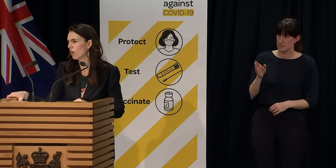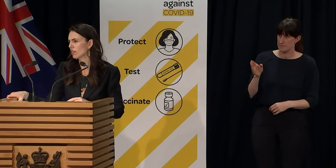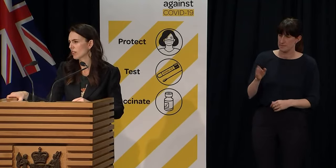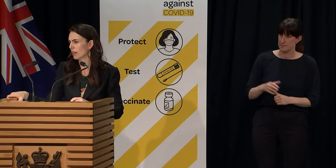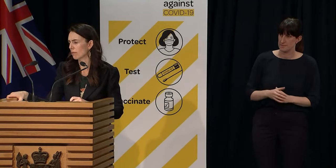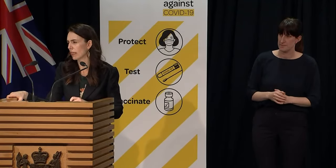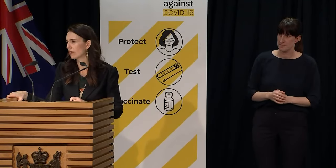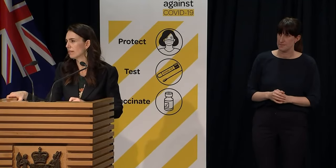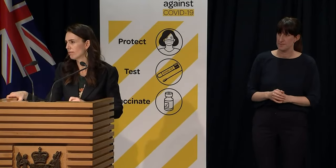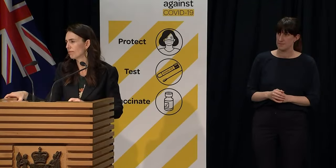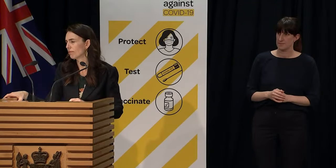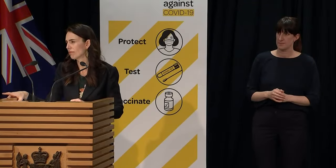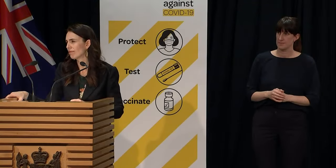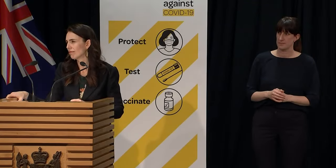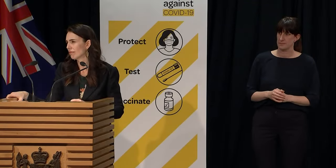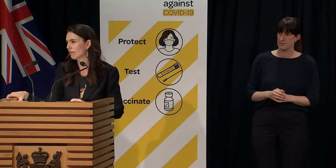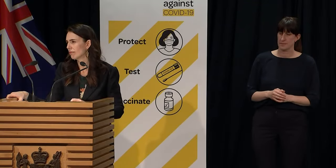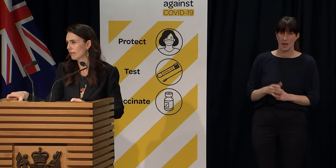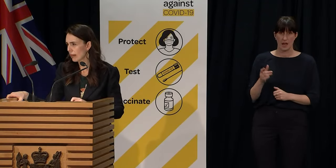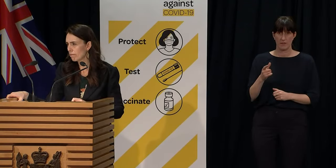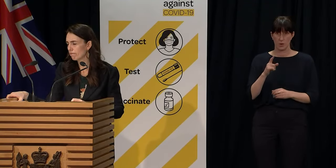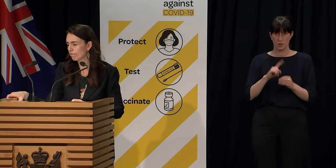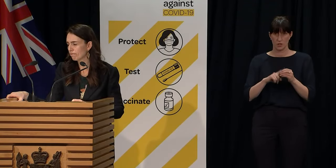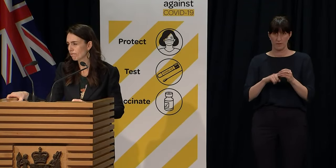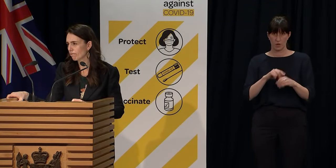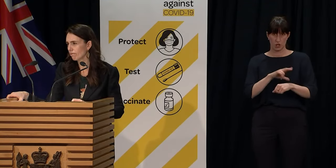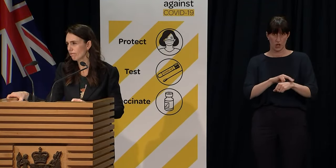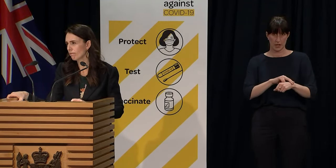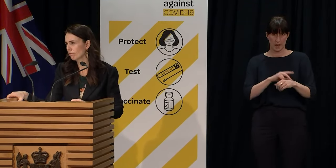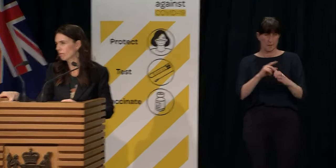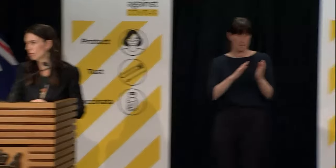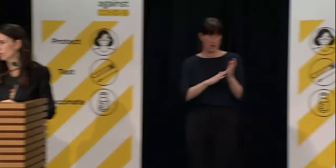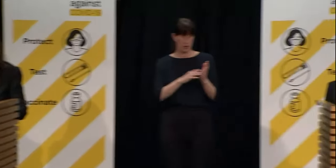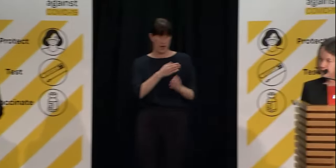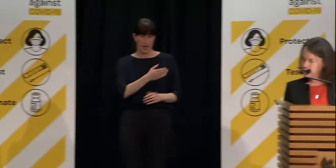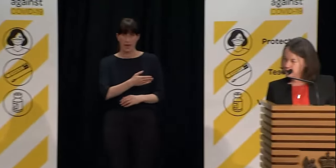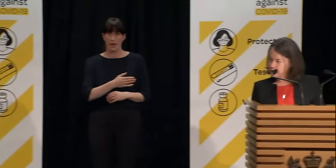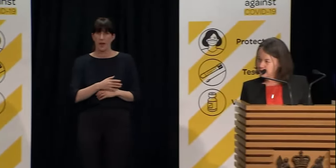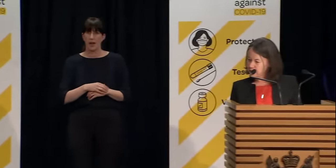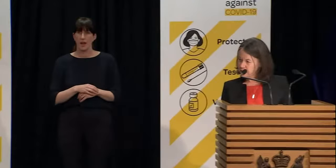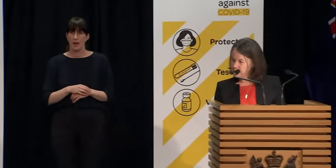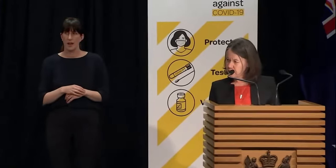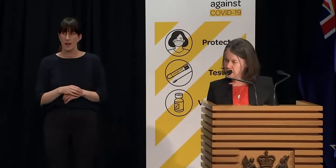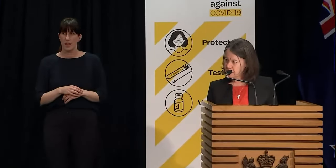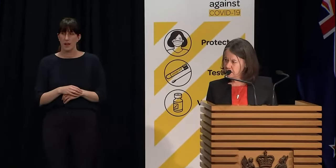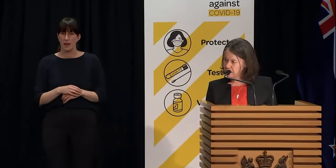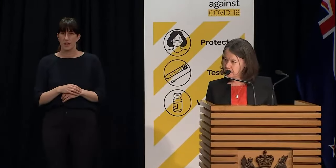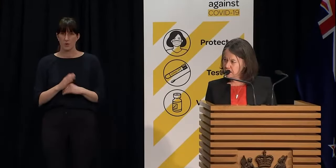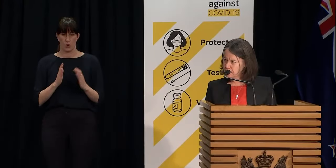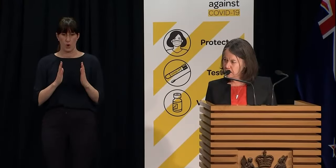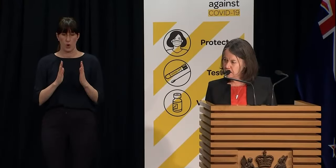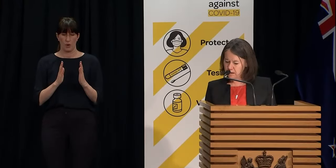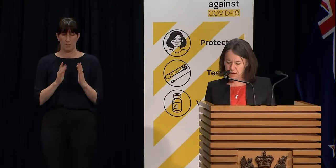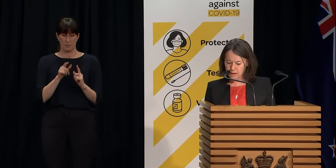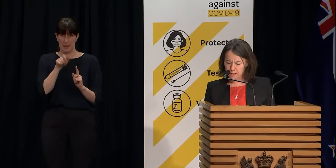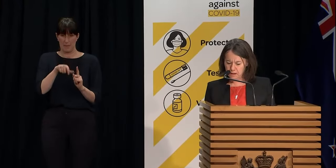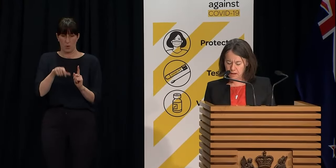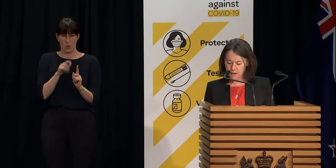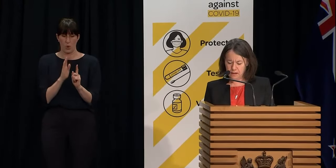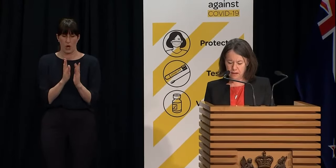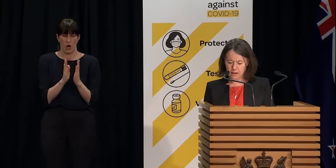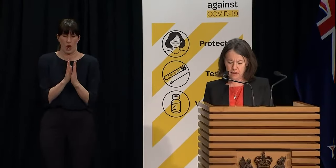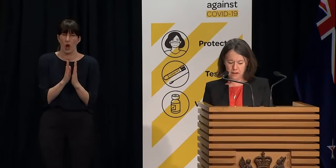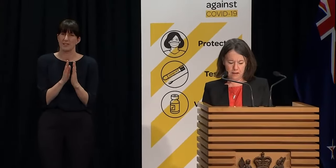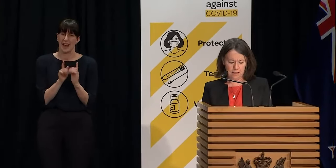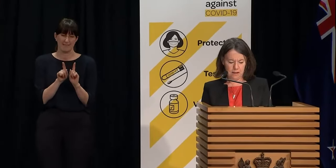Yeah. Oh, sorry, Ben. For Dr. McIlney, Yep. do you have an update on how many close plus contacts there are, how many have not been reached yet, and how